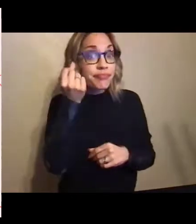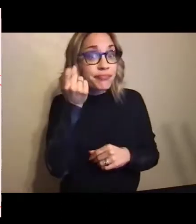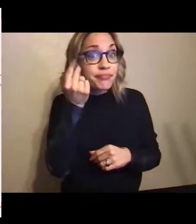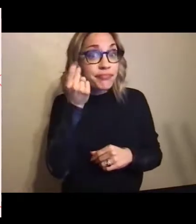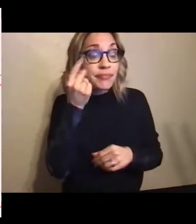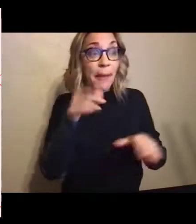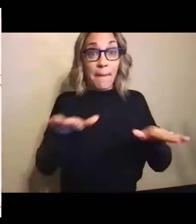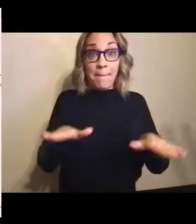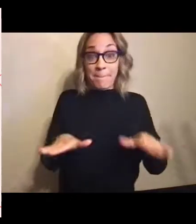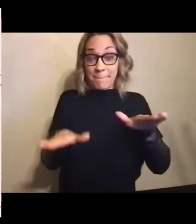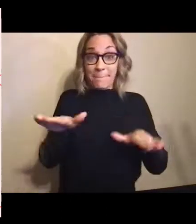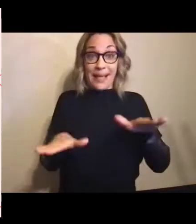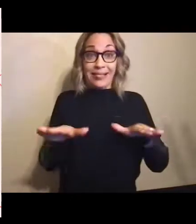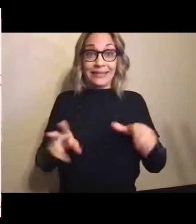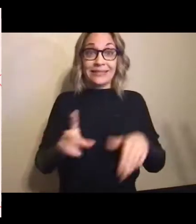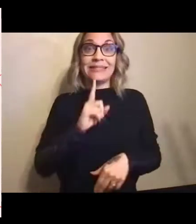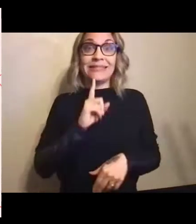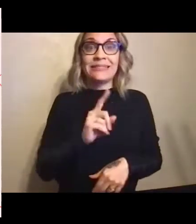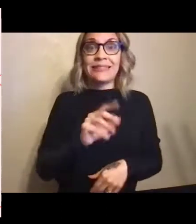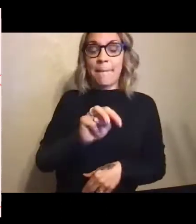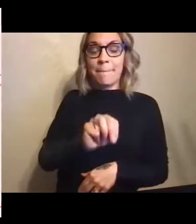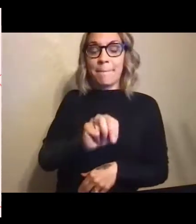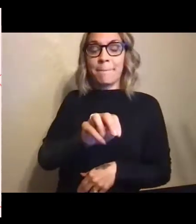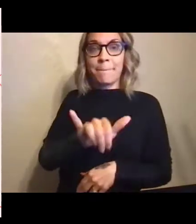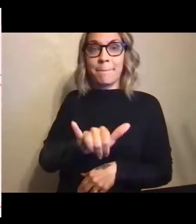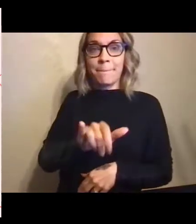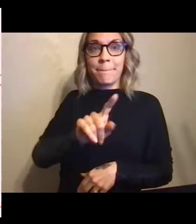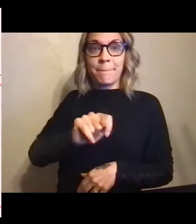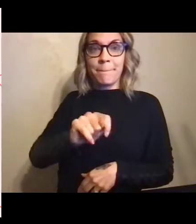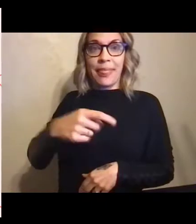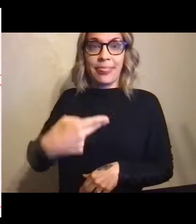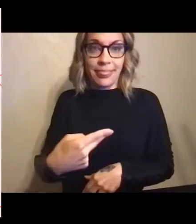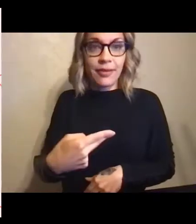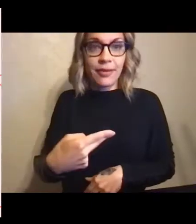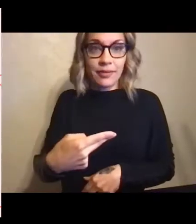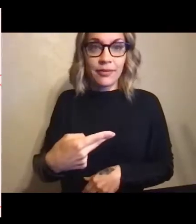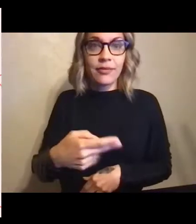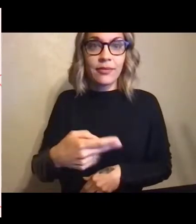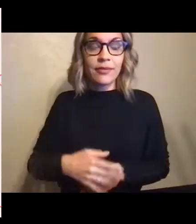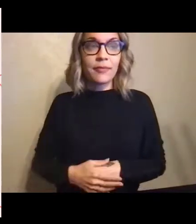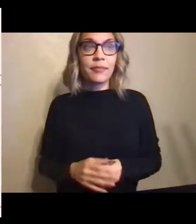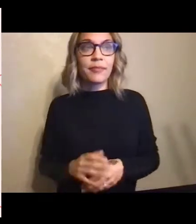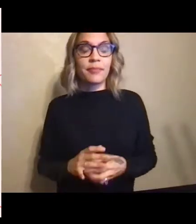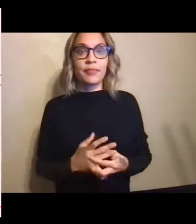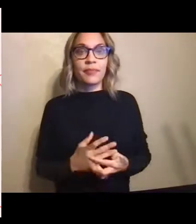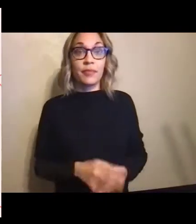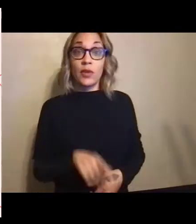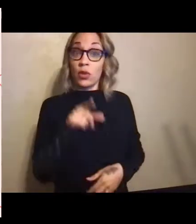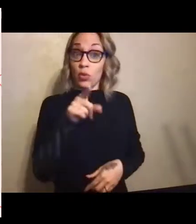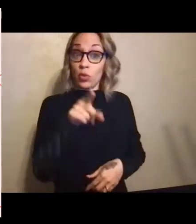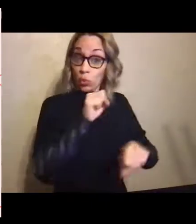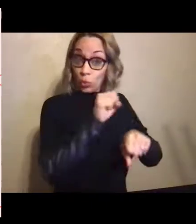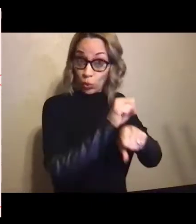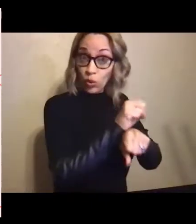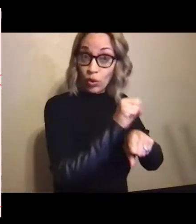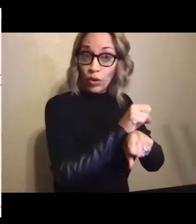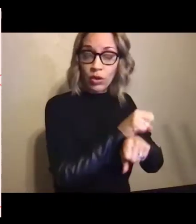those two things. One thing you have to understand is that balance is a myth, to be honest with you.